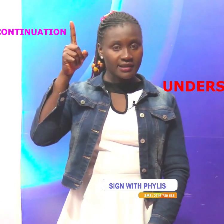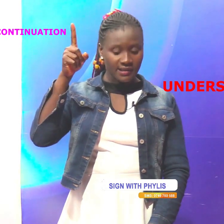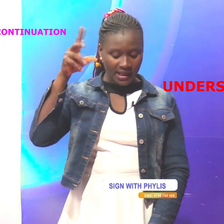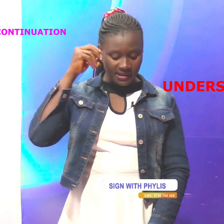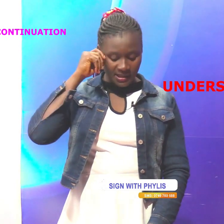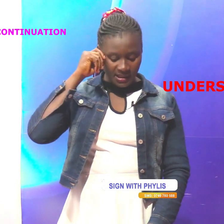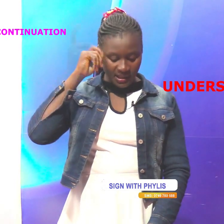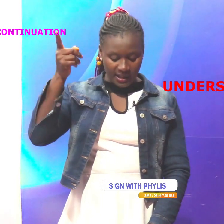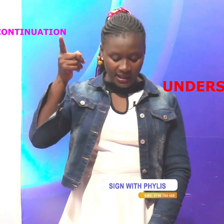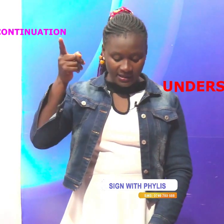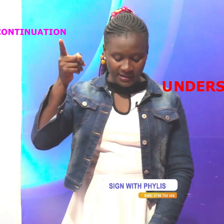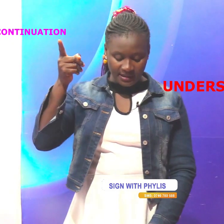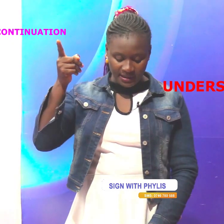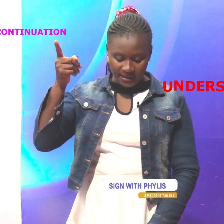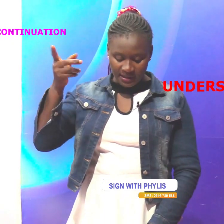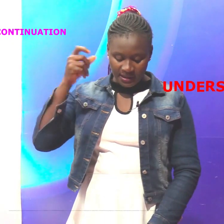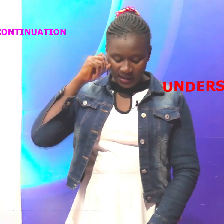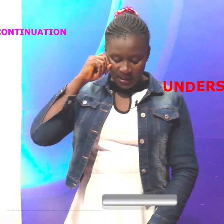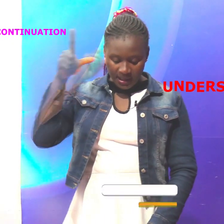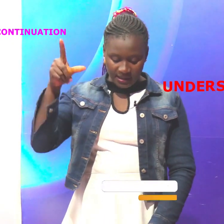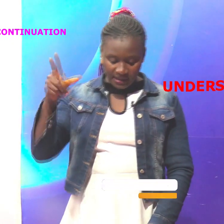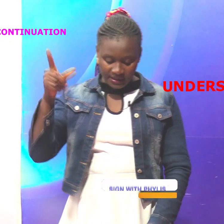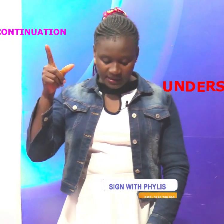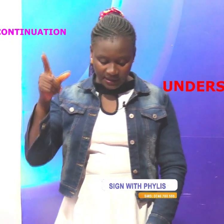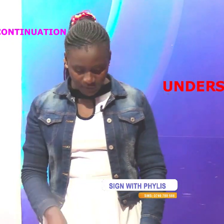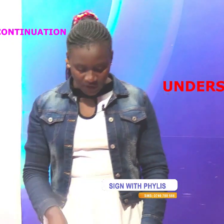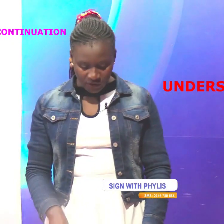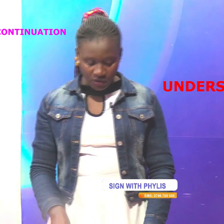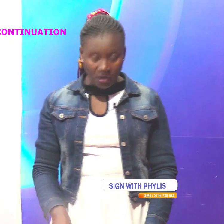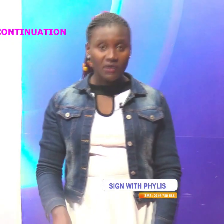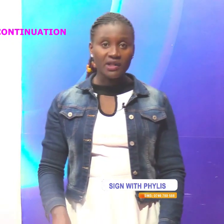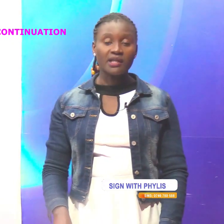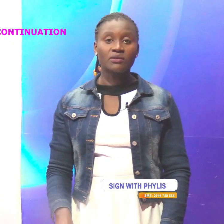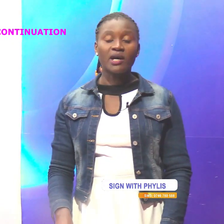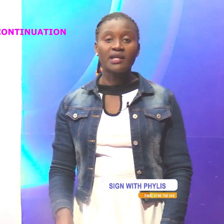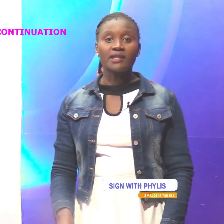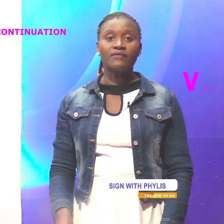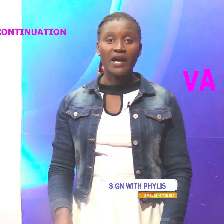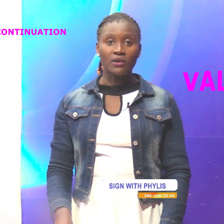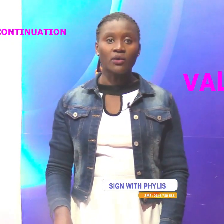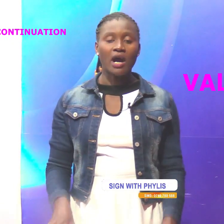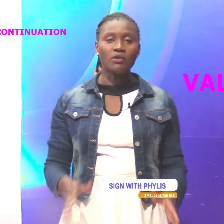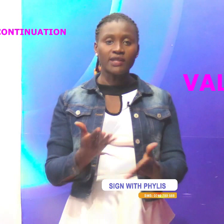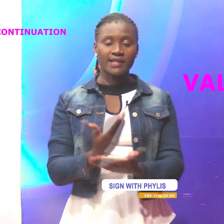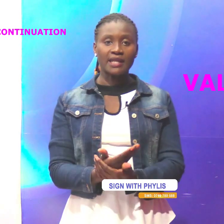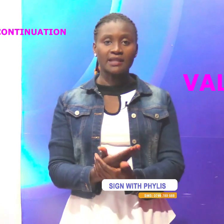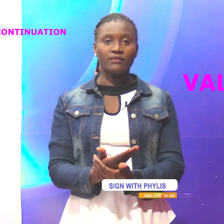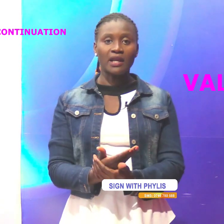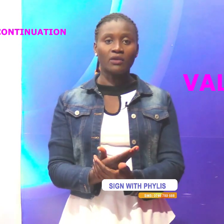Understand. Understand. Understand. So our next word is value. How do we sign it? Value. With